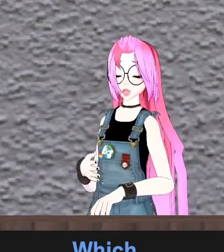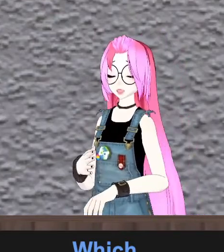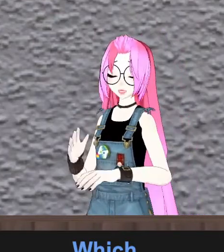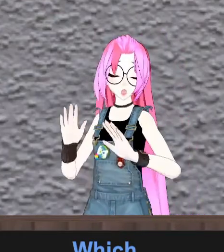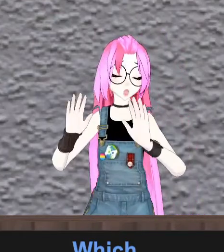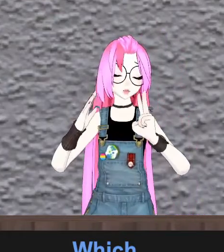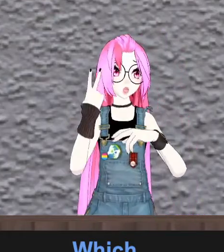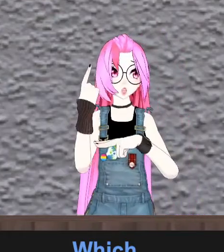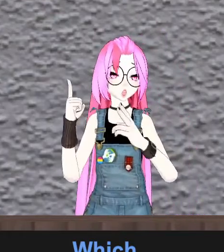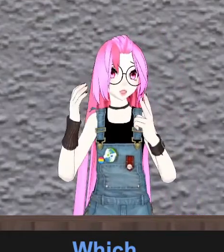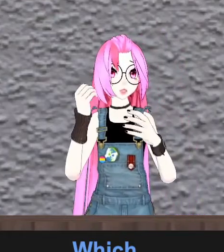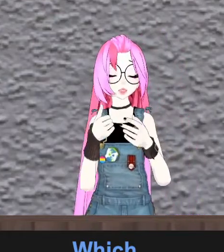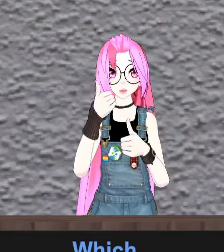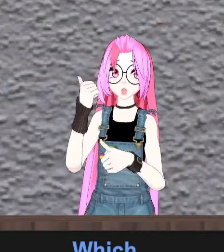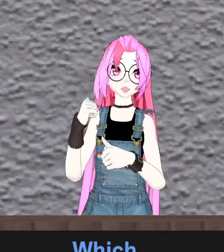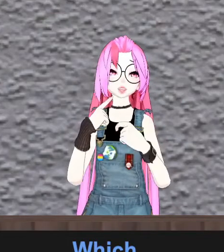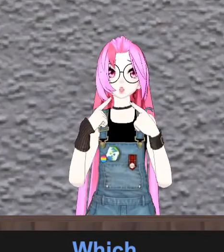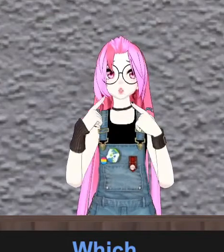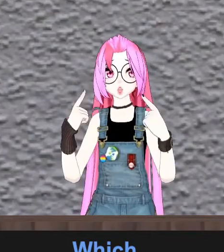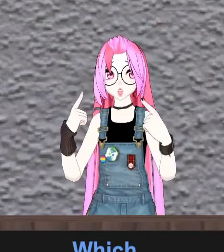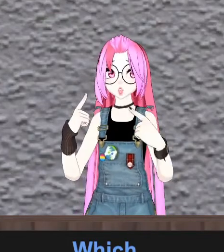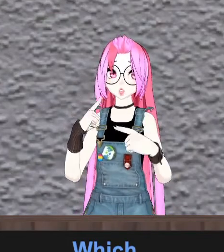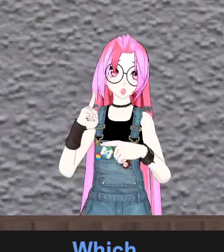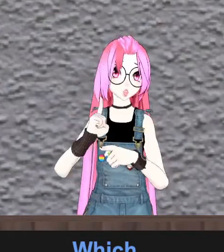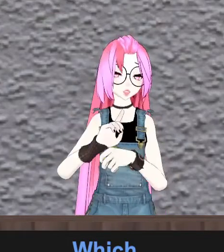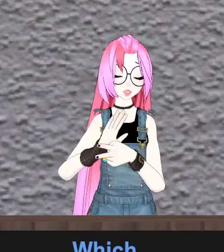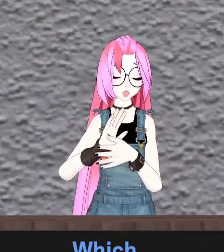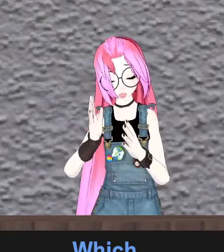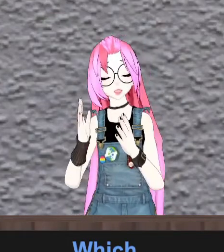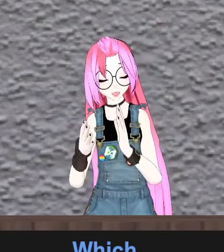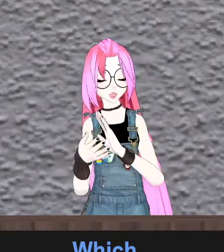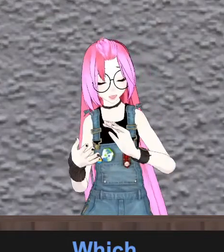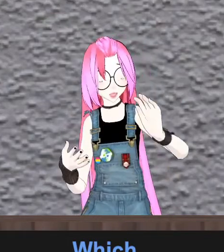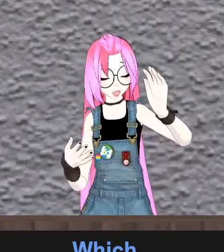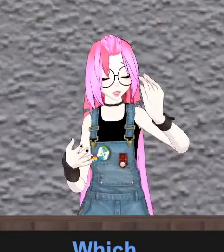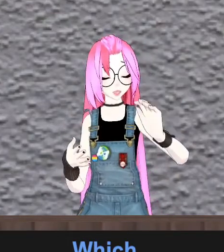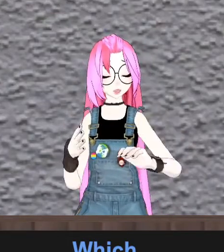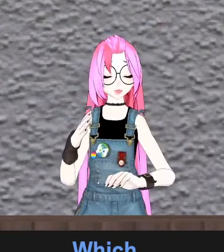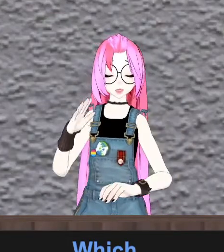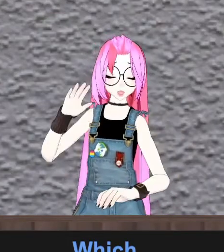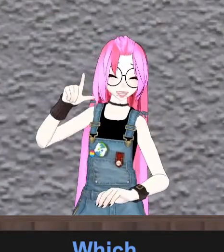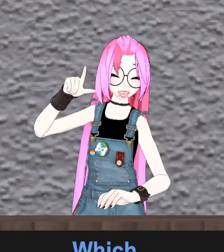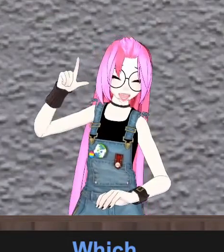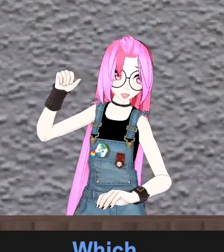And so one of the most famous deaf school, and it's actually college, is